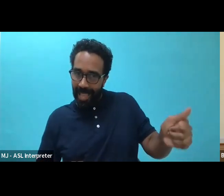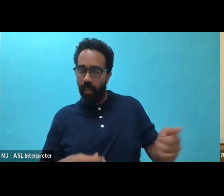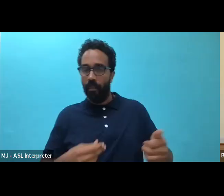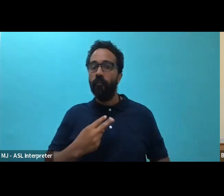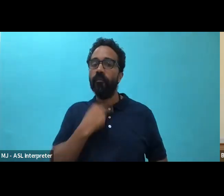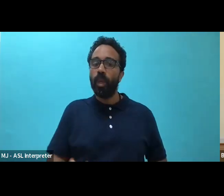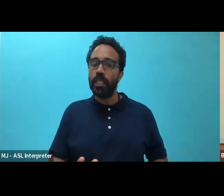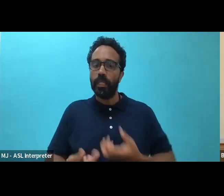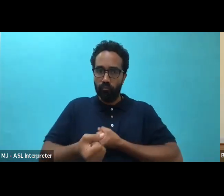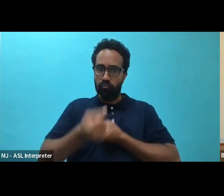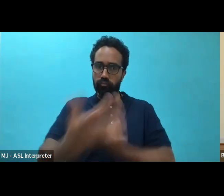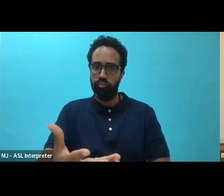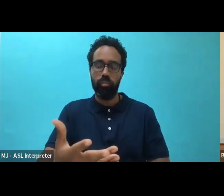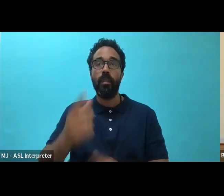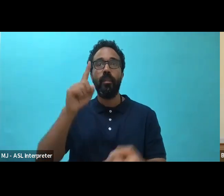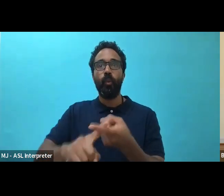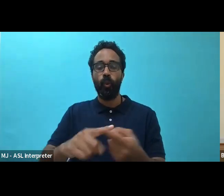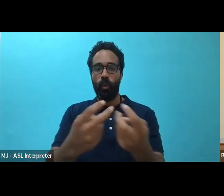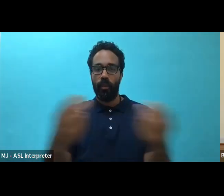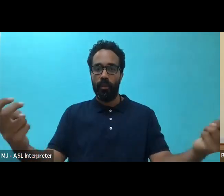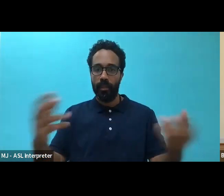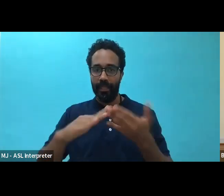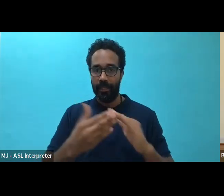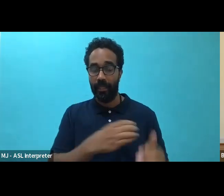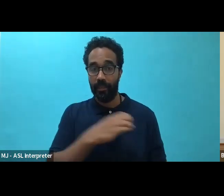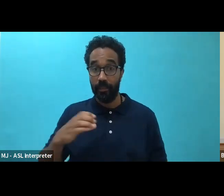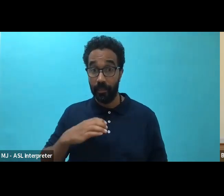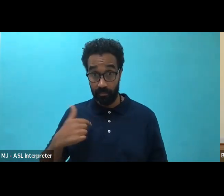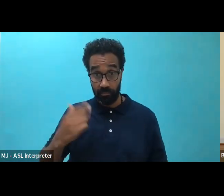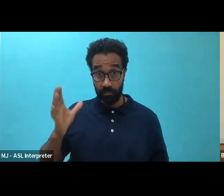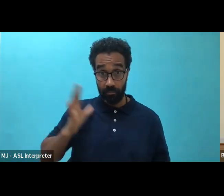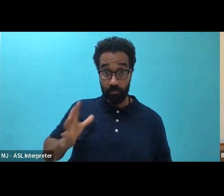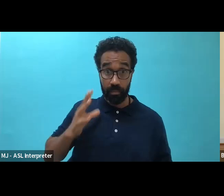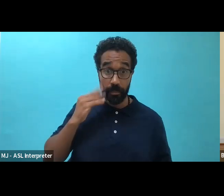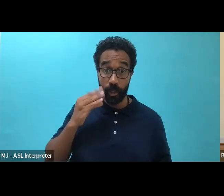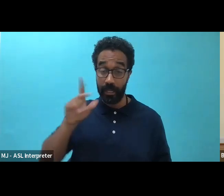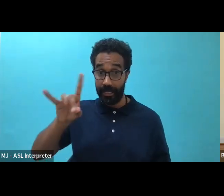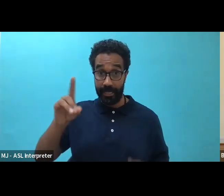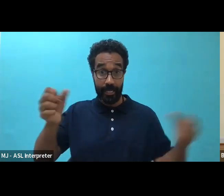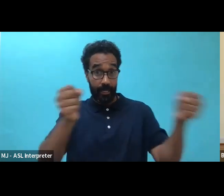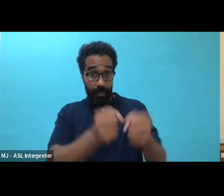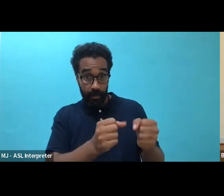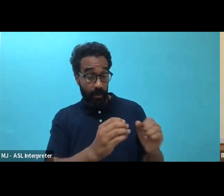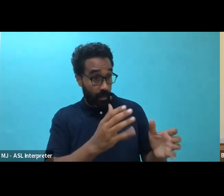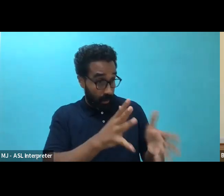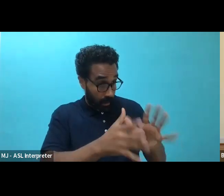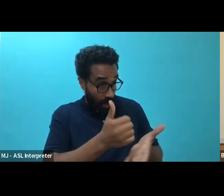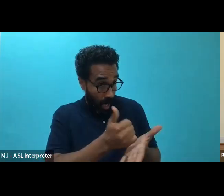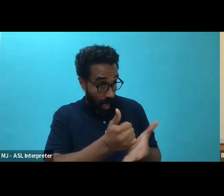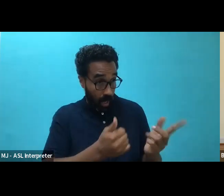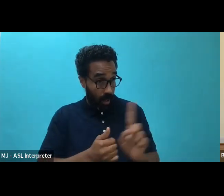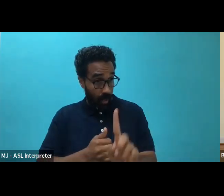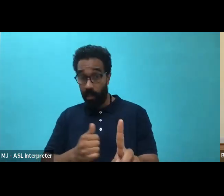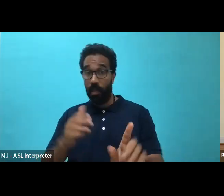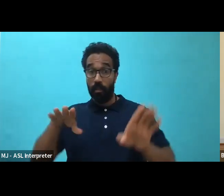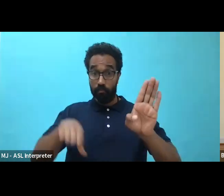council. And, I've done that in the past, and it is so powerful to have people who have received services from